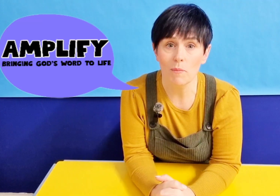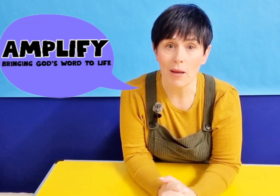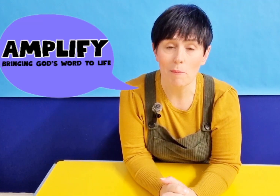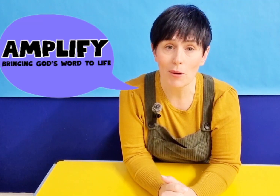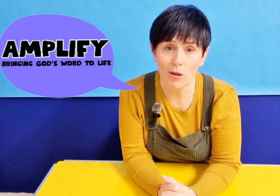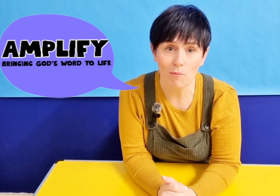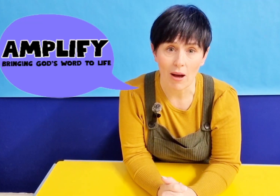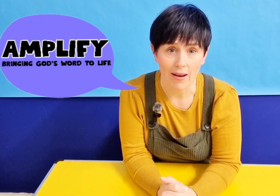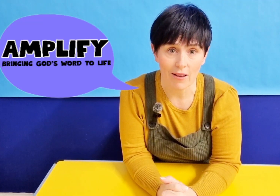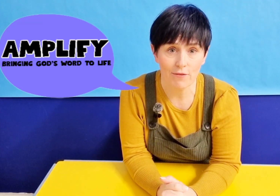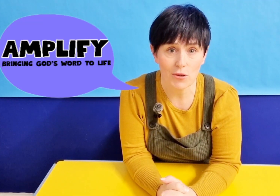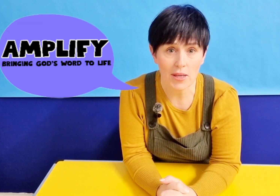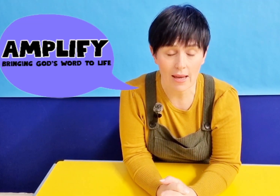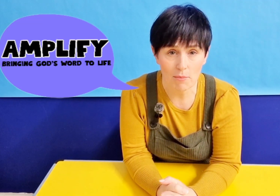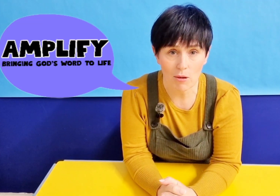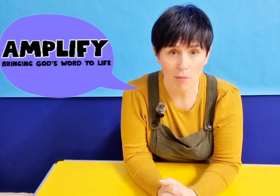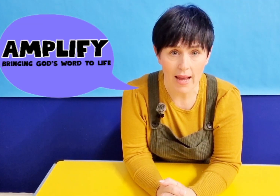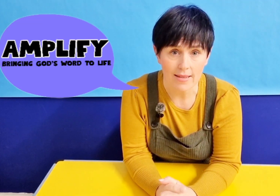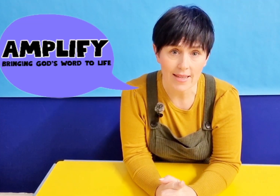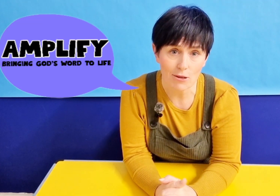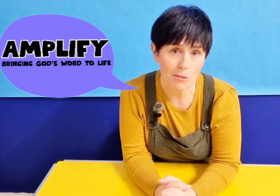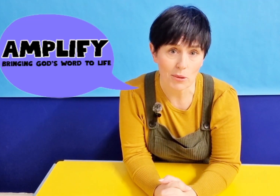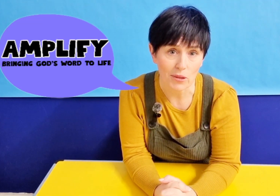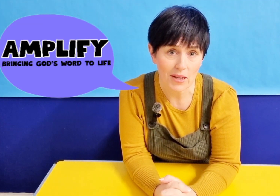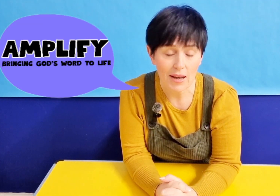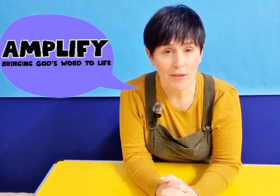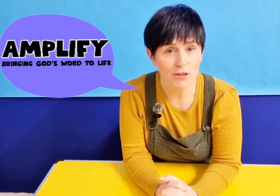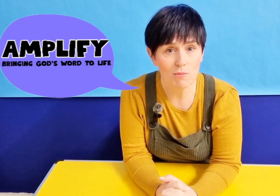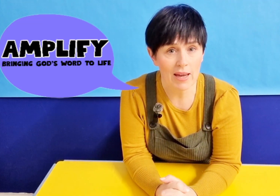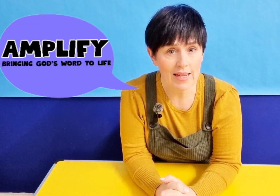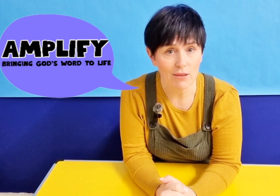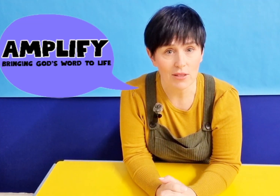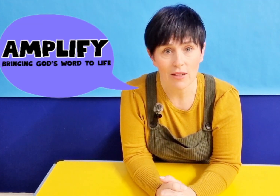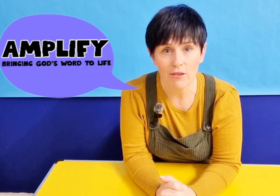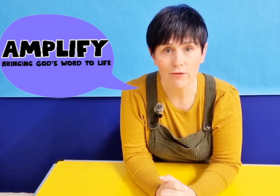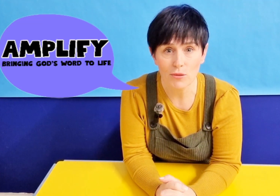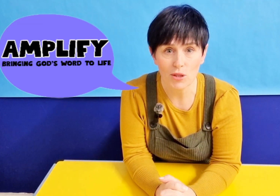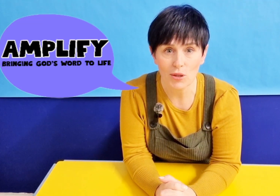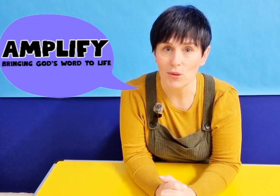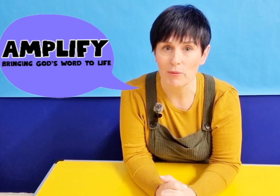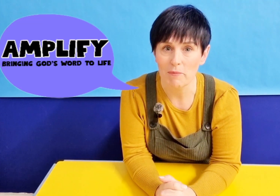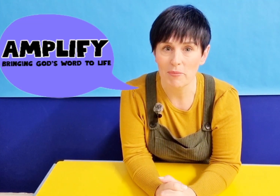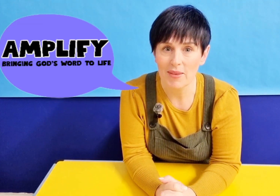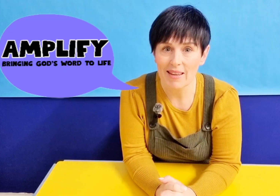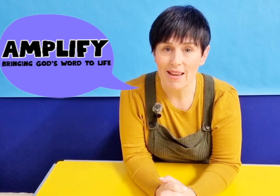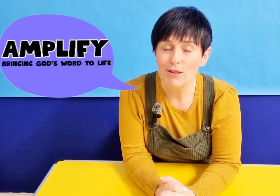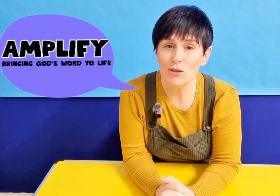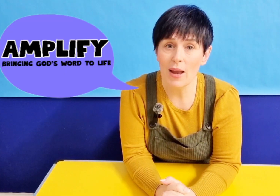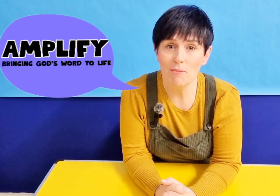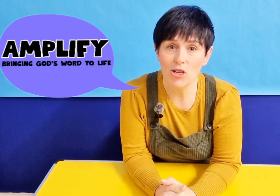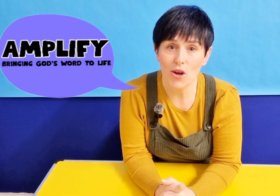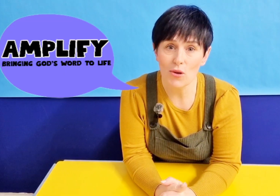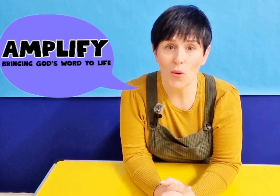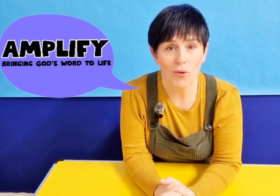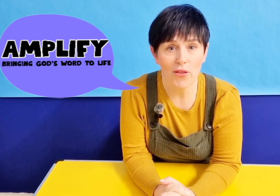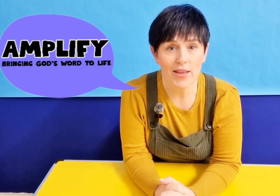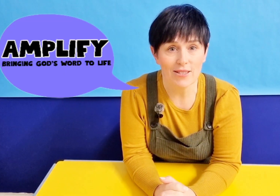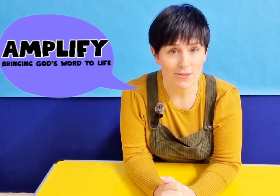be a bookmark for you to keep your place in your book that's made out of a fruit core. So let me show you all the things you'll